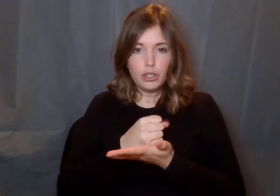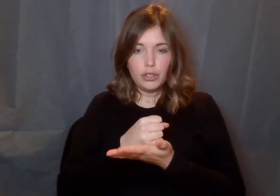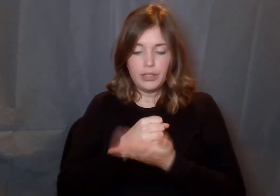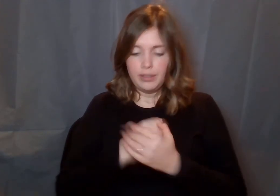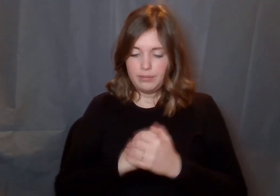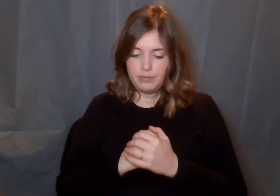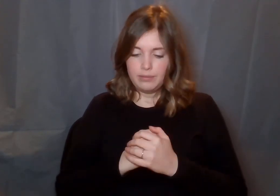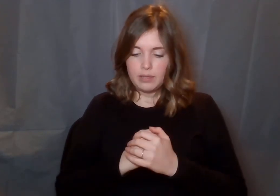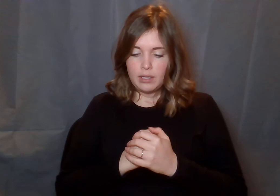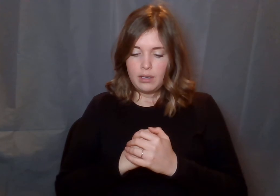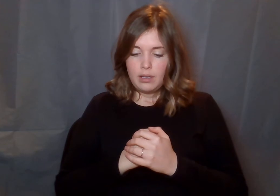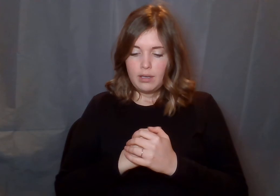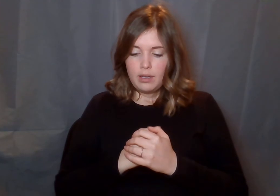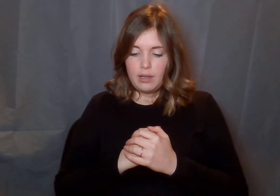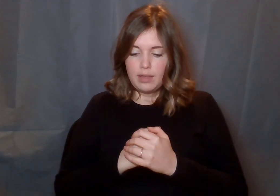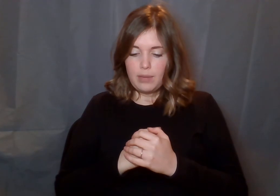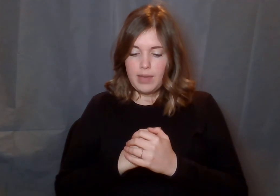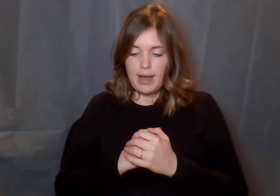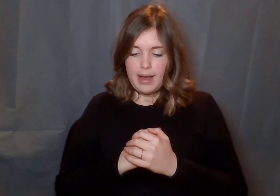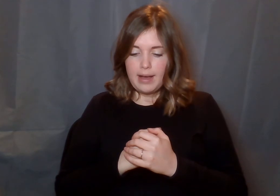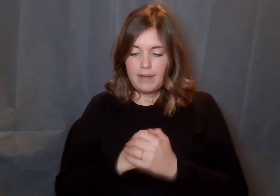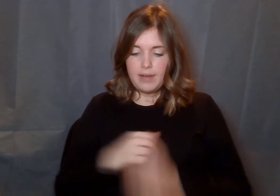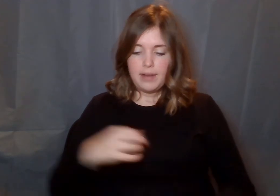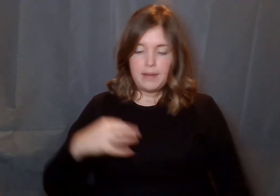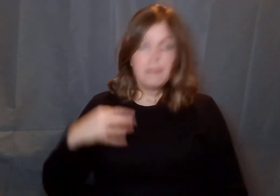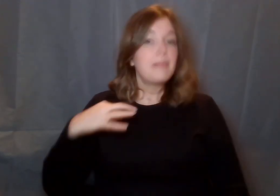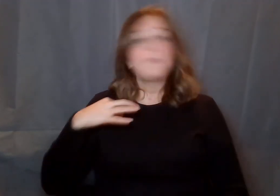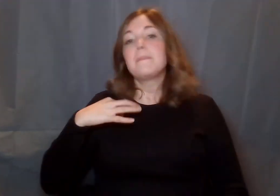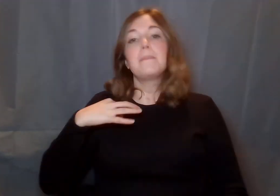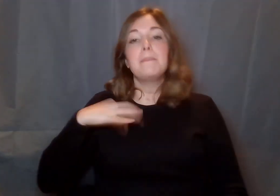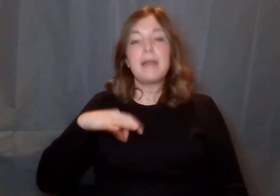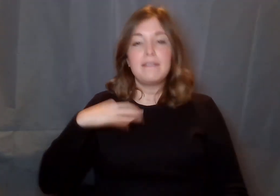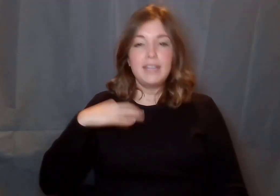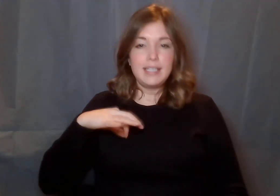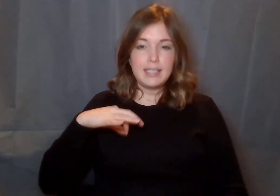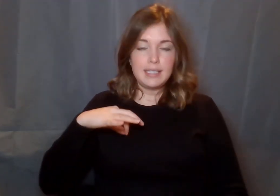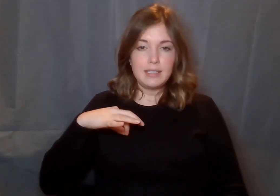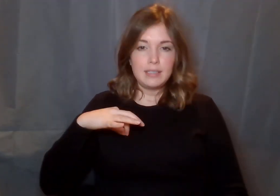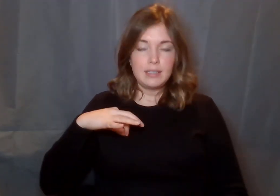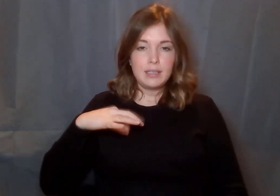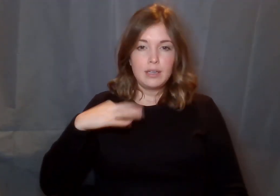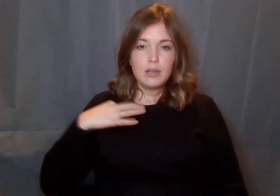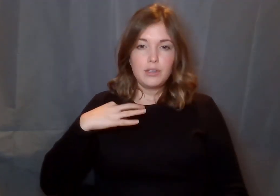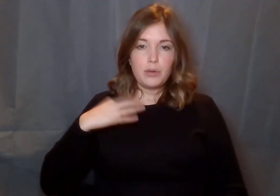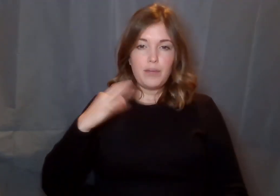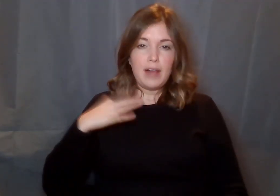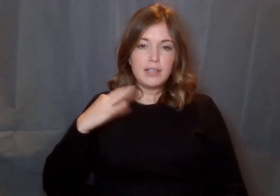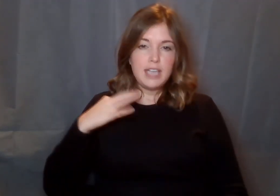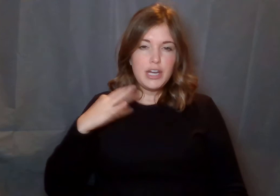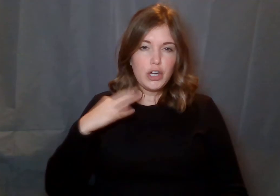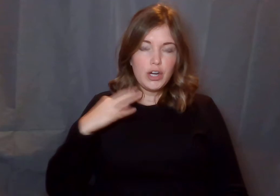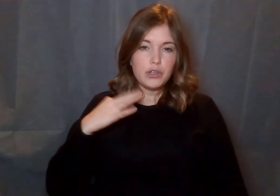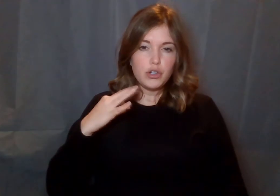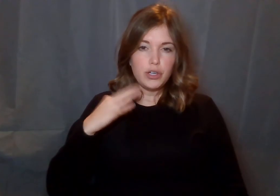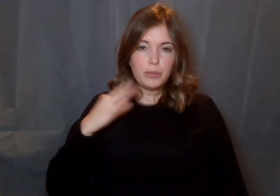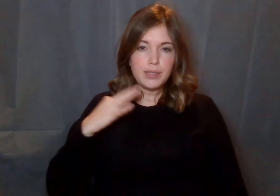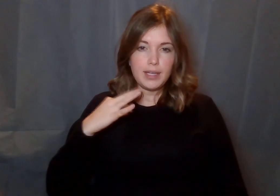Earn. Then we have benefits. So volunteer and shirt was like